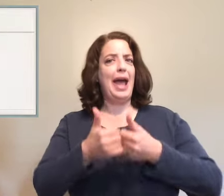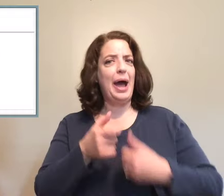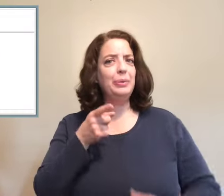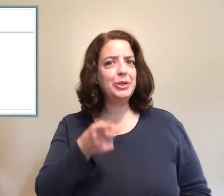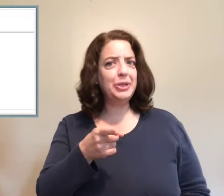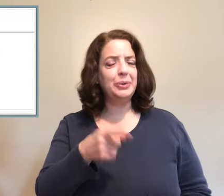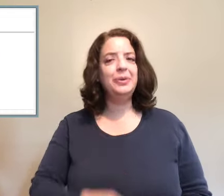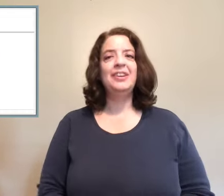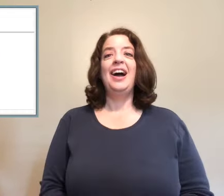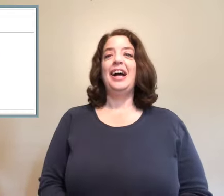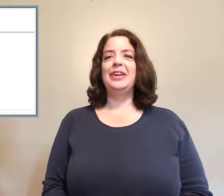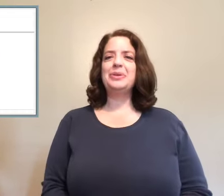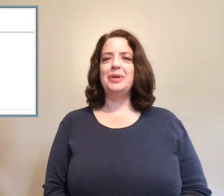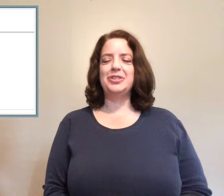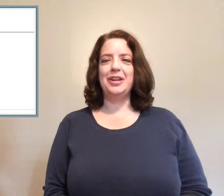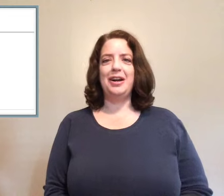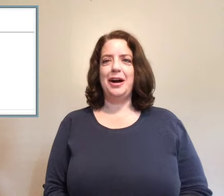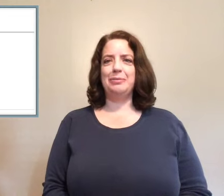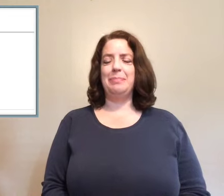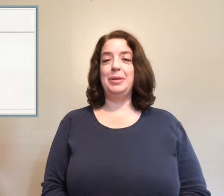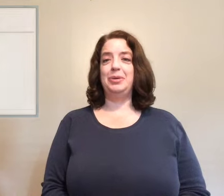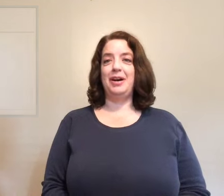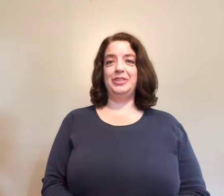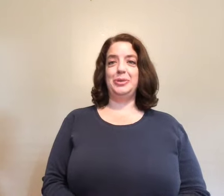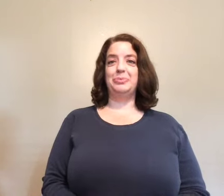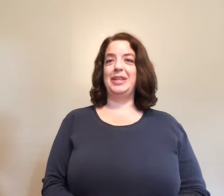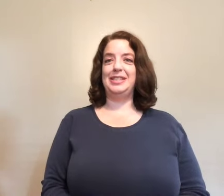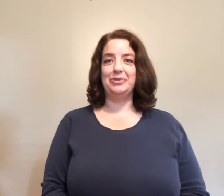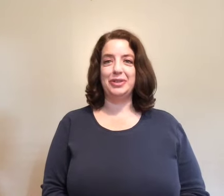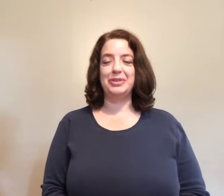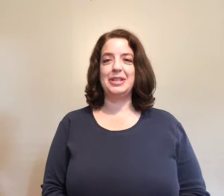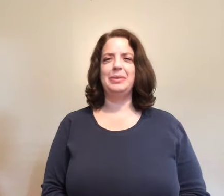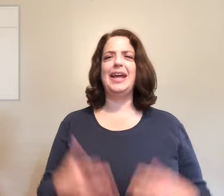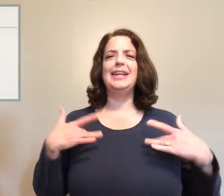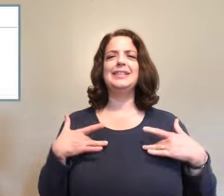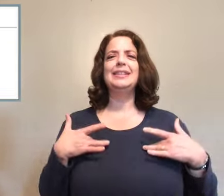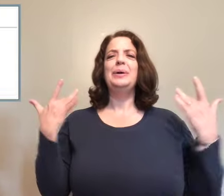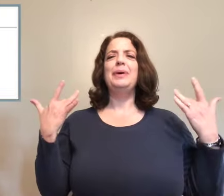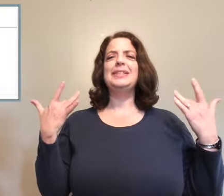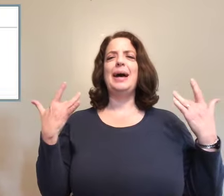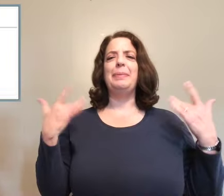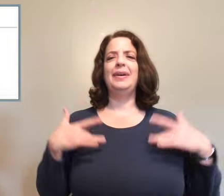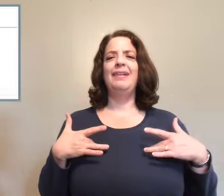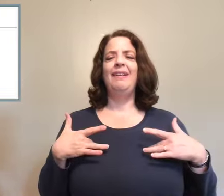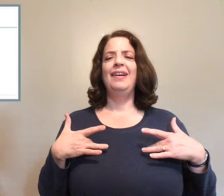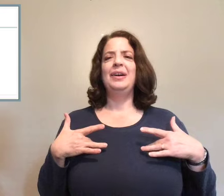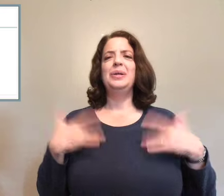how are you. Another question that people often use when they see you for the first time in the day is, what's up?